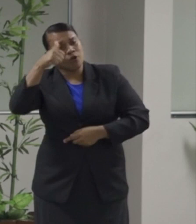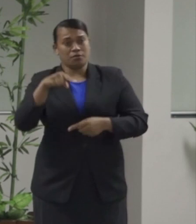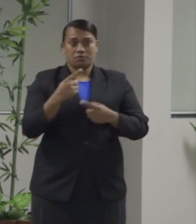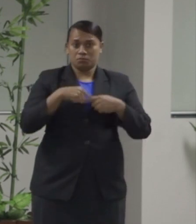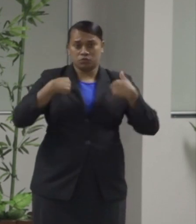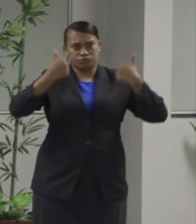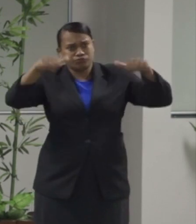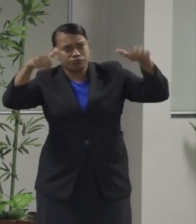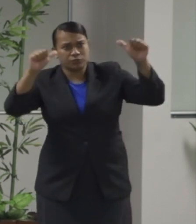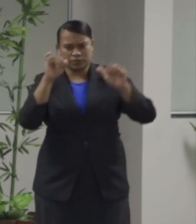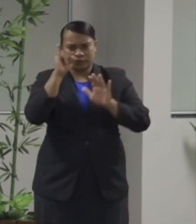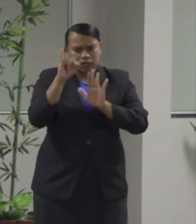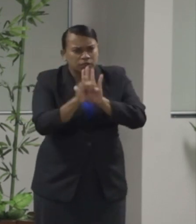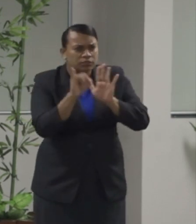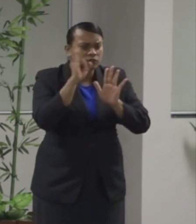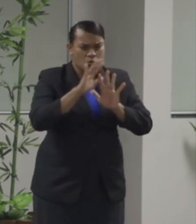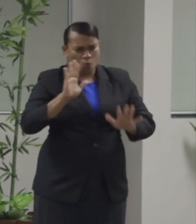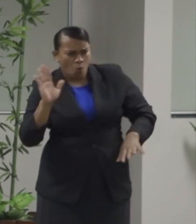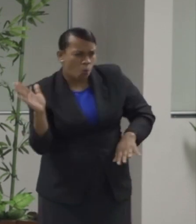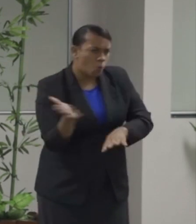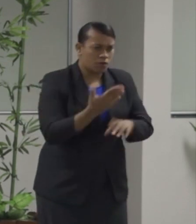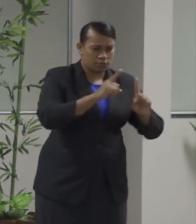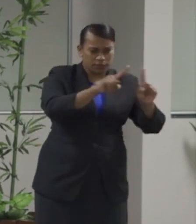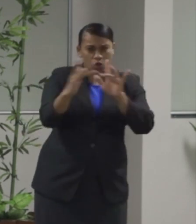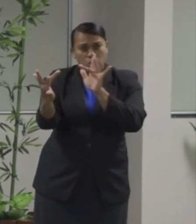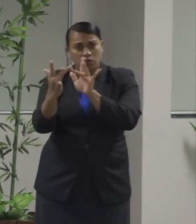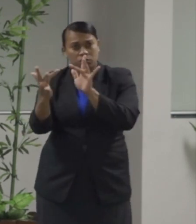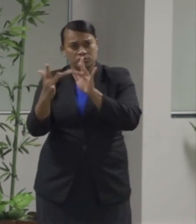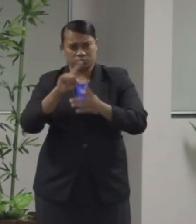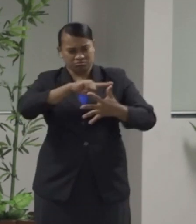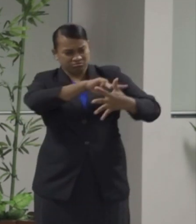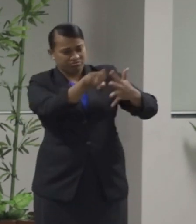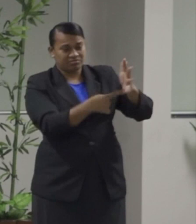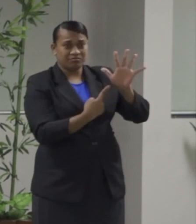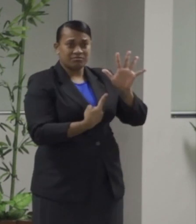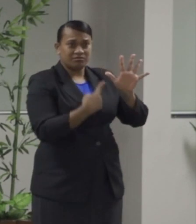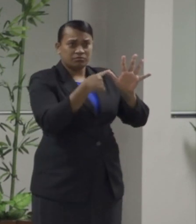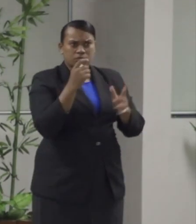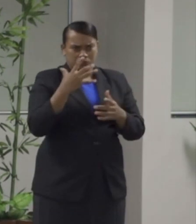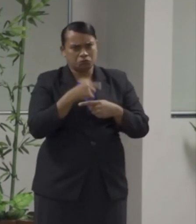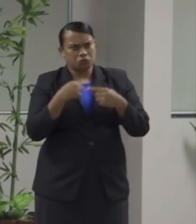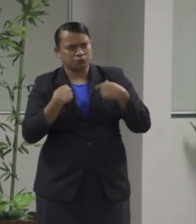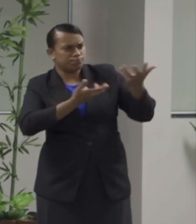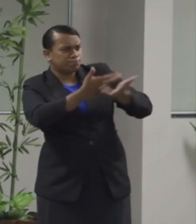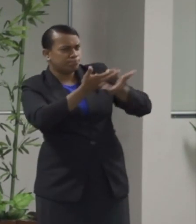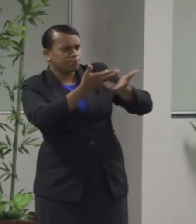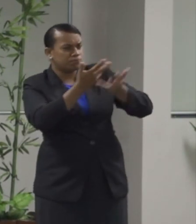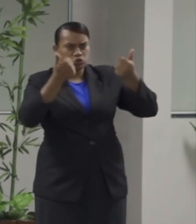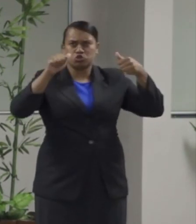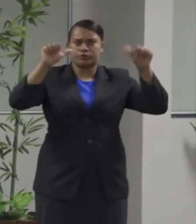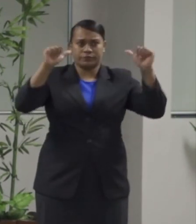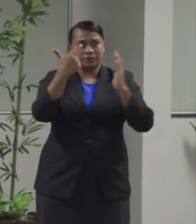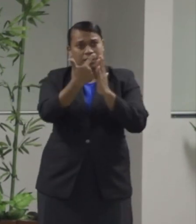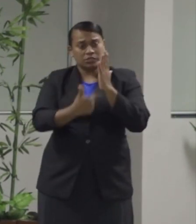closest contacts. We have now accounted for over 300 passengers who flew on the same flight as